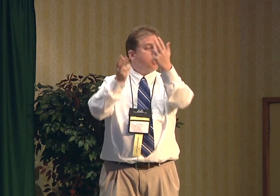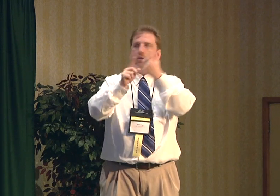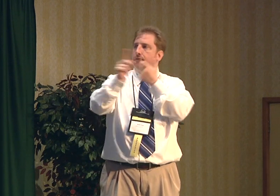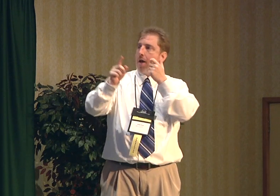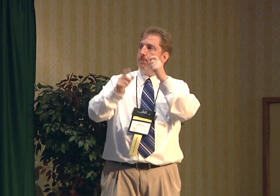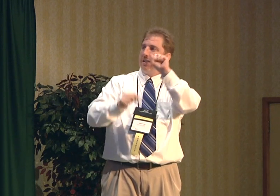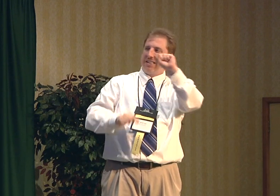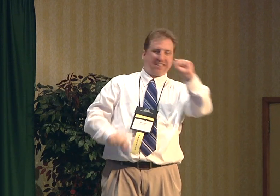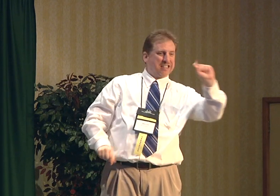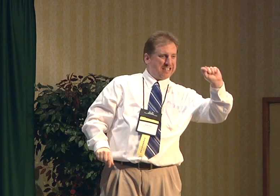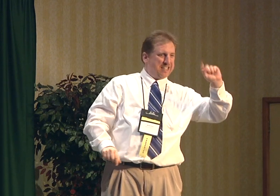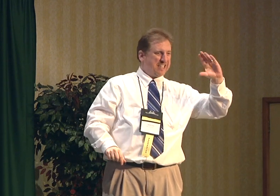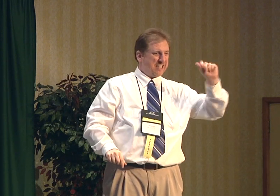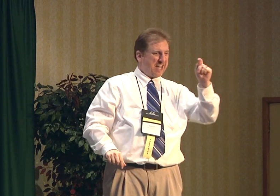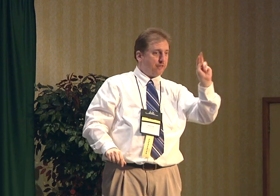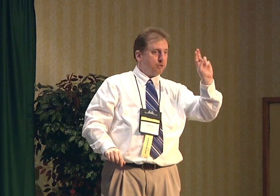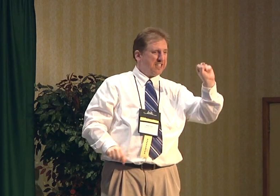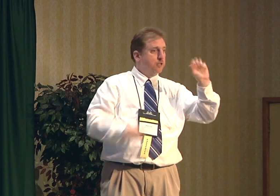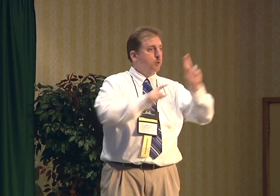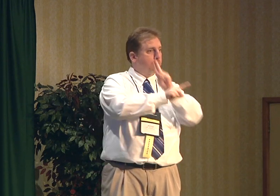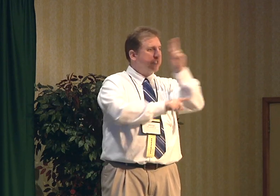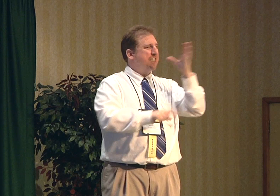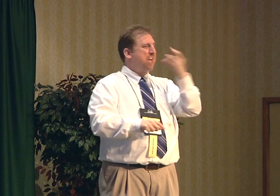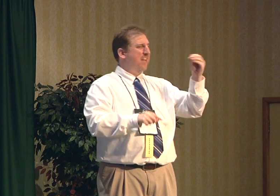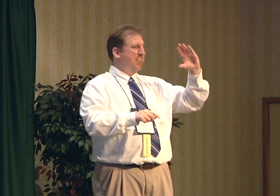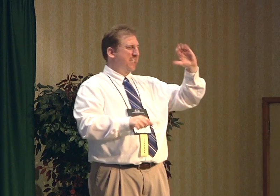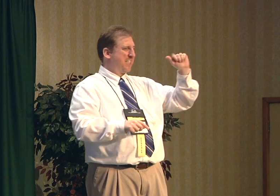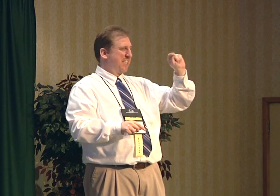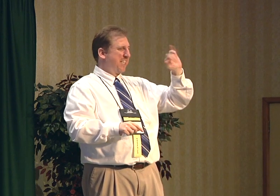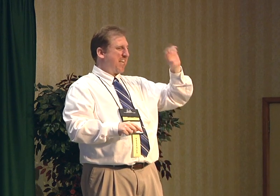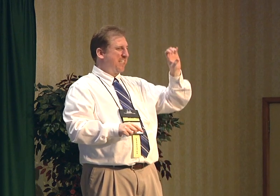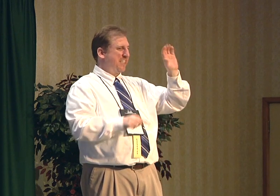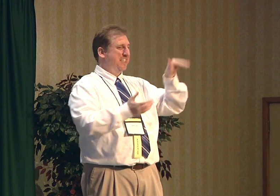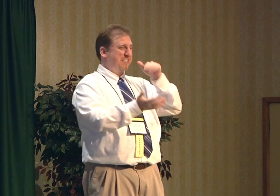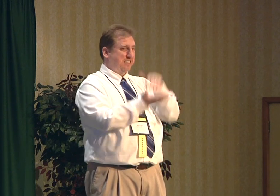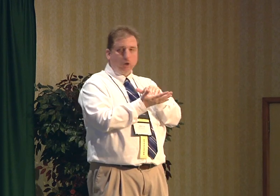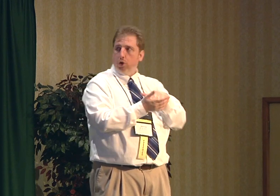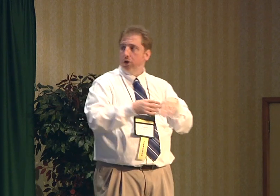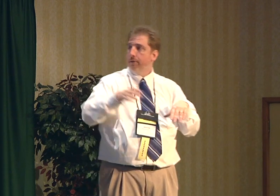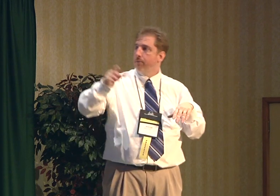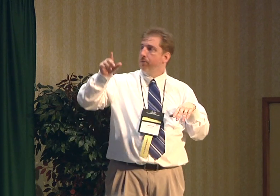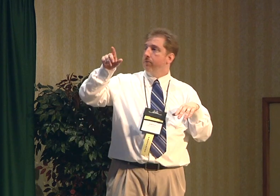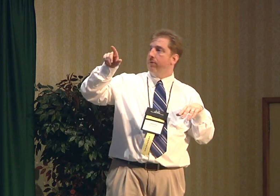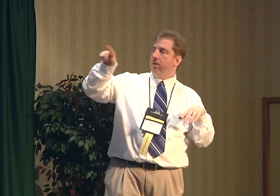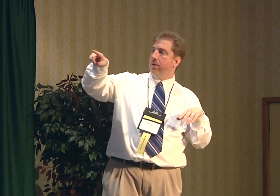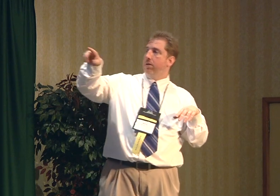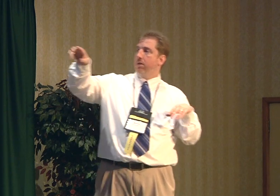So we found a good set of recommendations from St. Catharines University and the Katie Center.